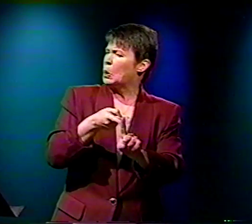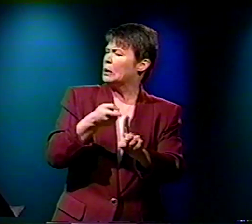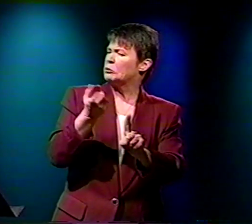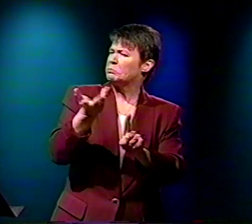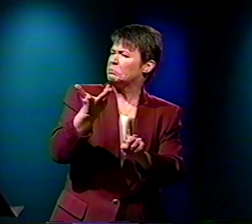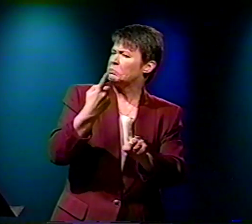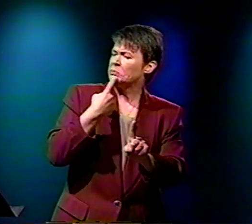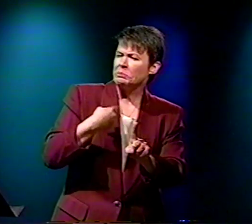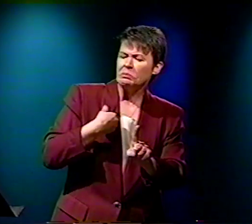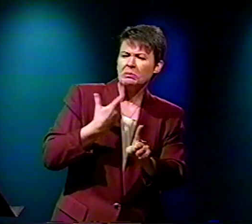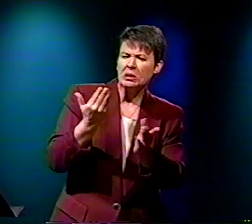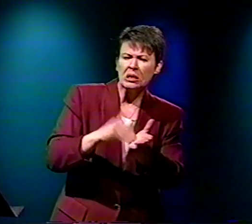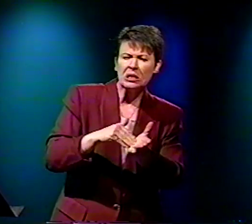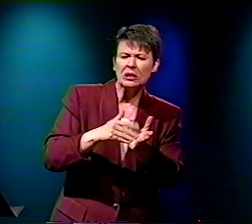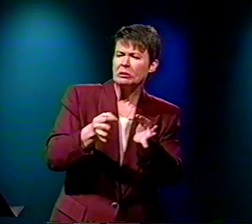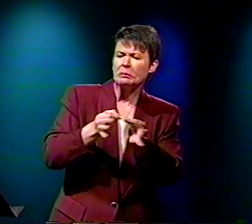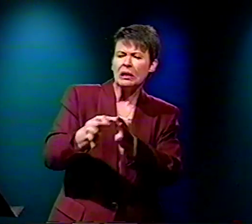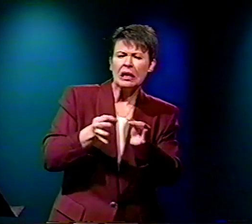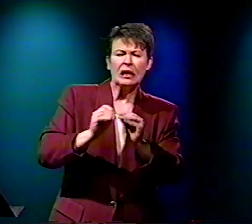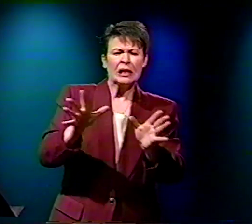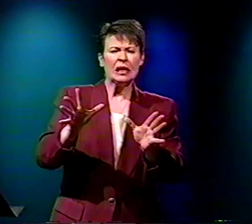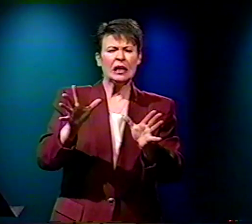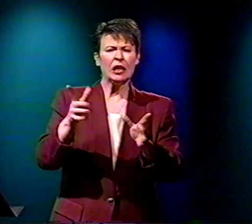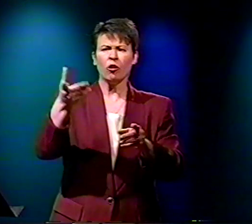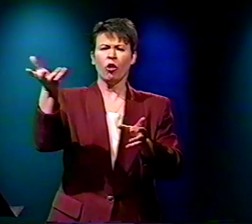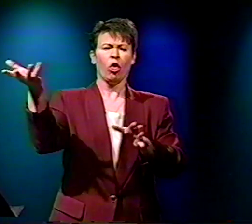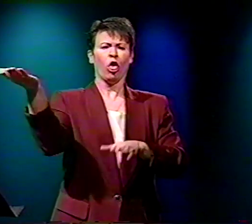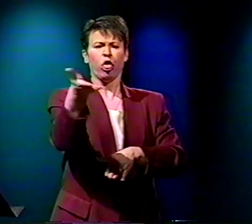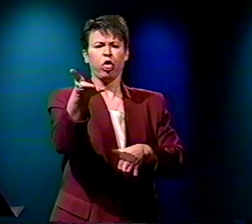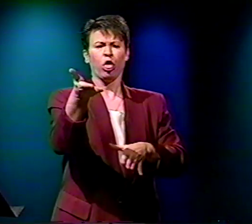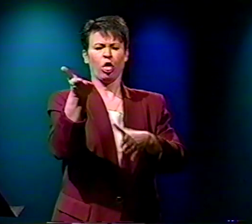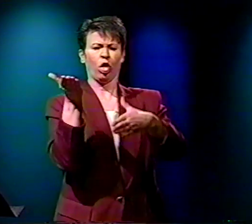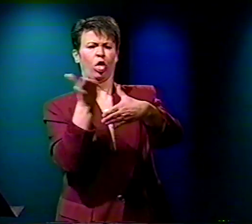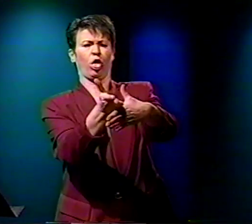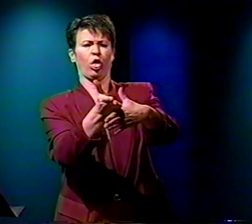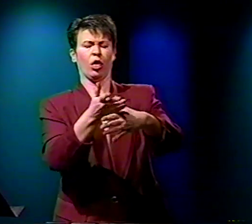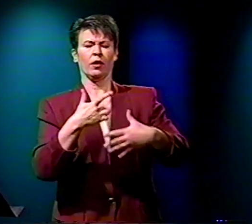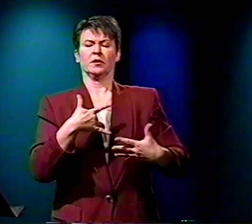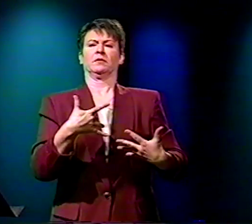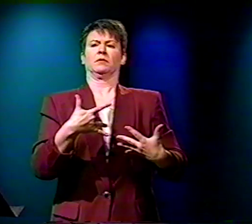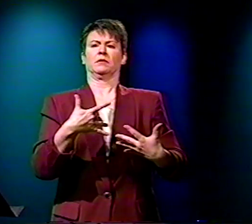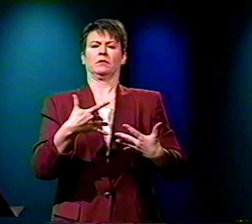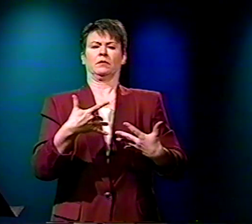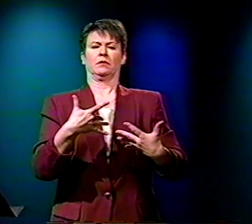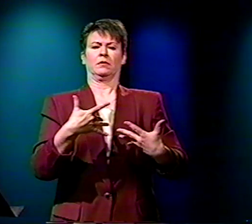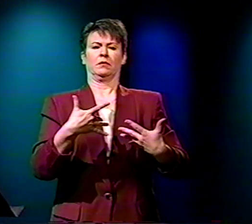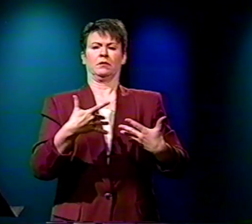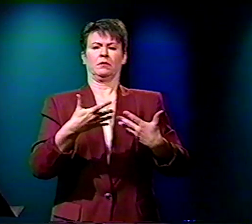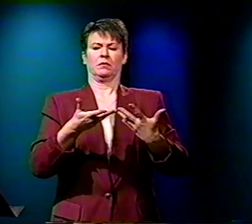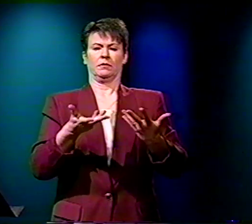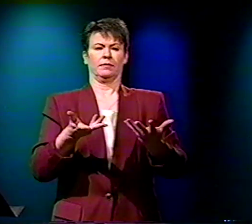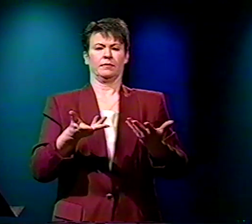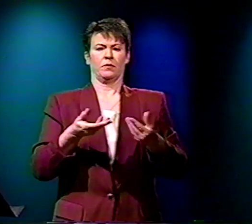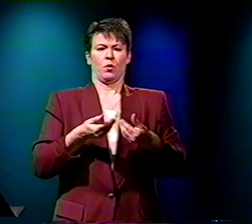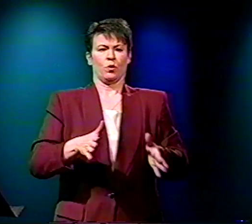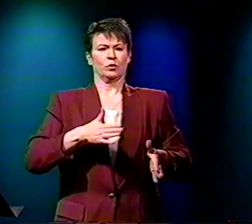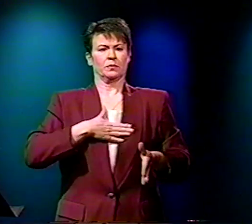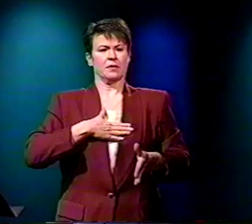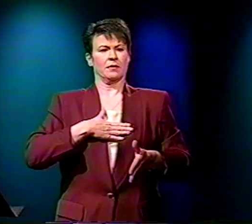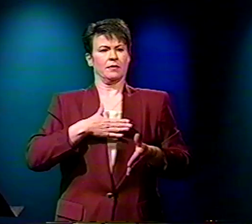me. That was not the point whatsoever. I mean, if the chairperson didn't understand, the chairperson would have asked me. And instead, the interpreter